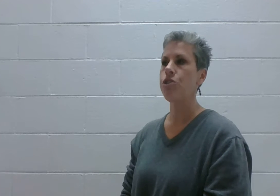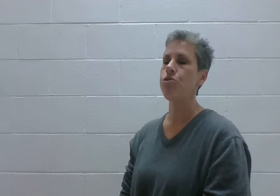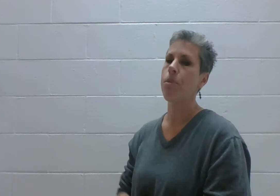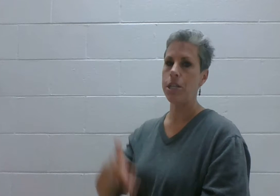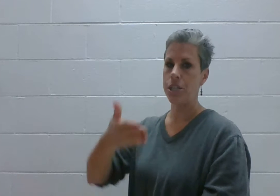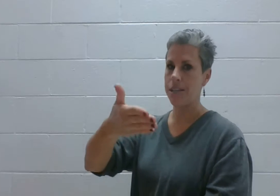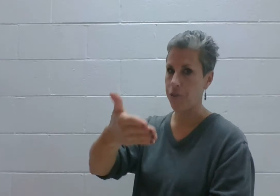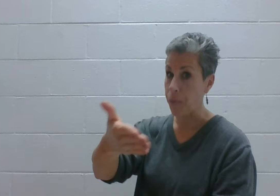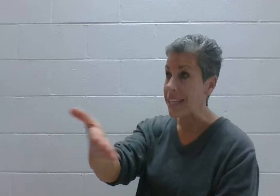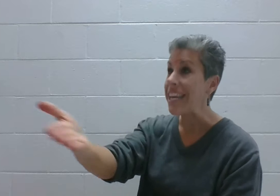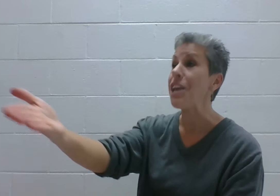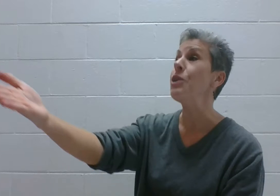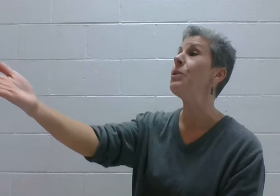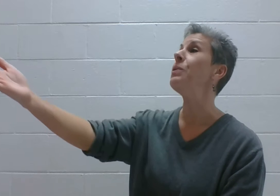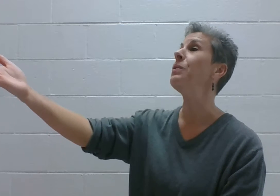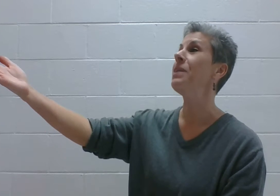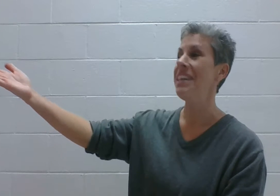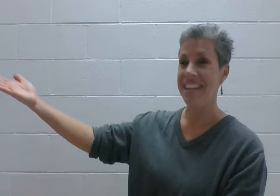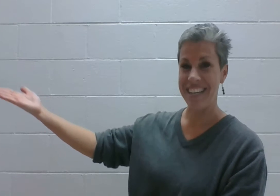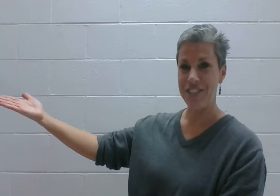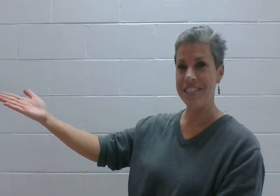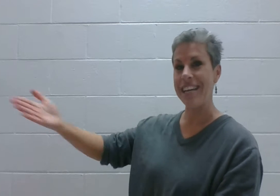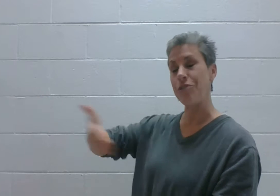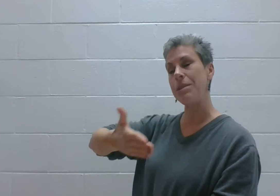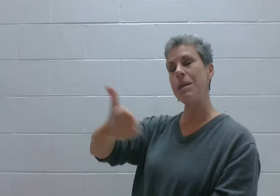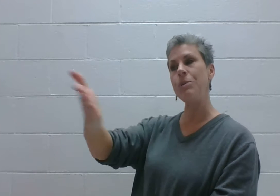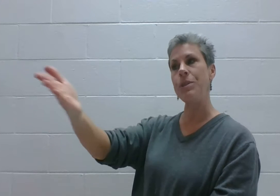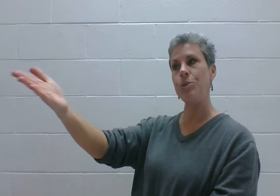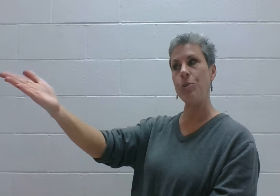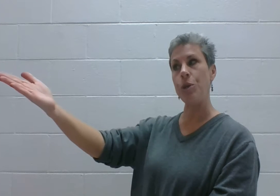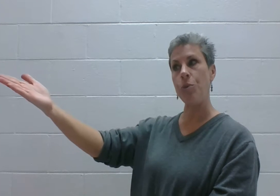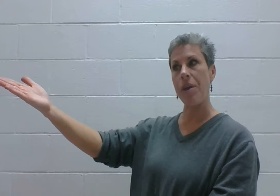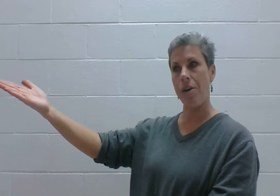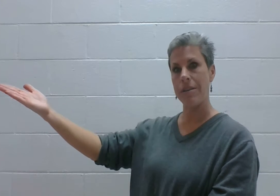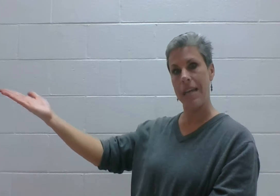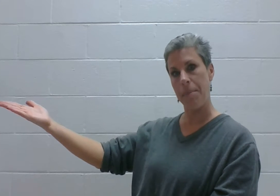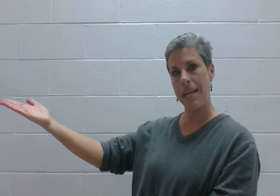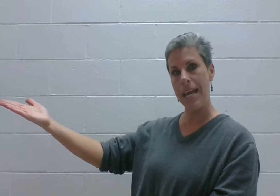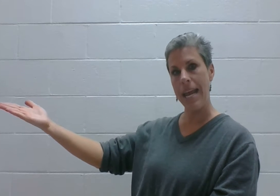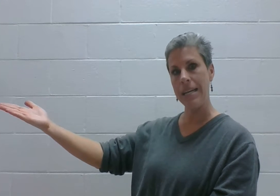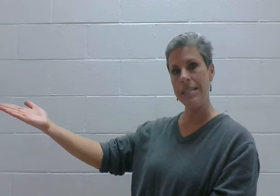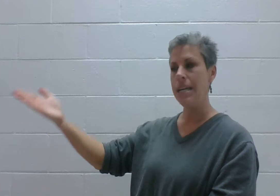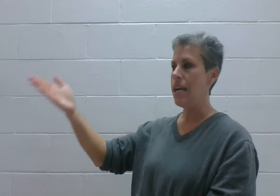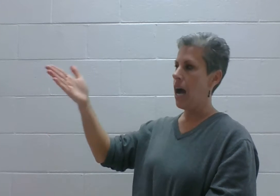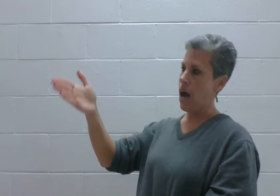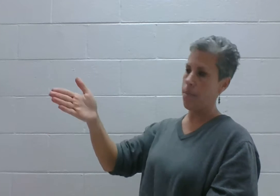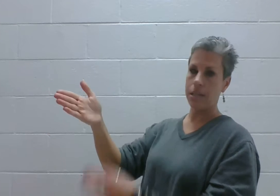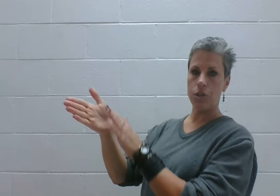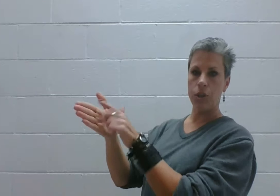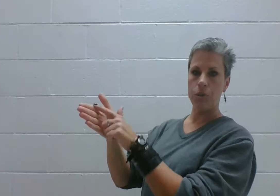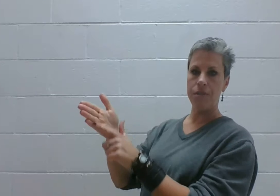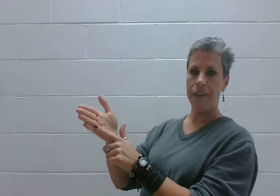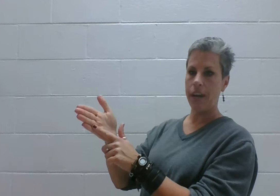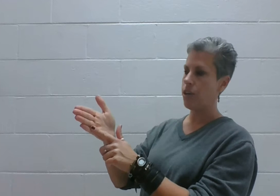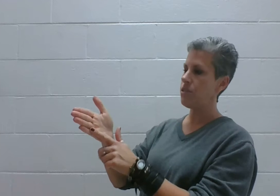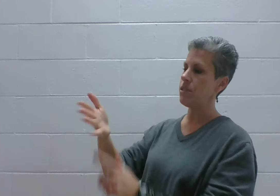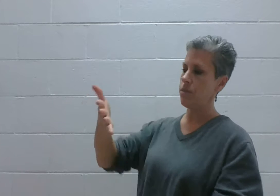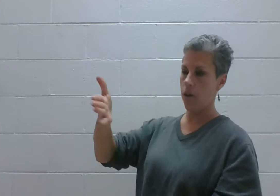so much nicer if we indicate you. It's just nicer. Sometimes we do you with our dominant hand. It's closed fingers,